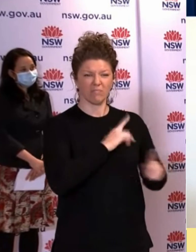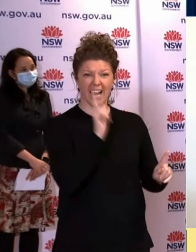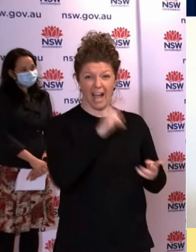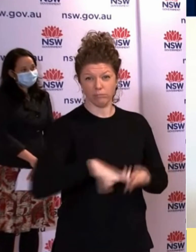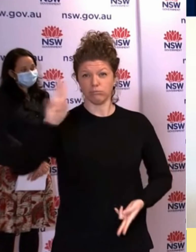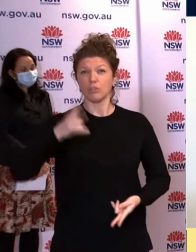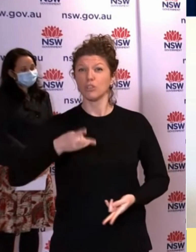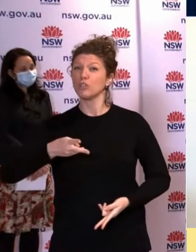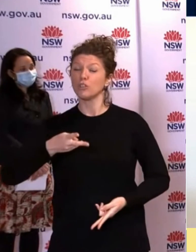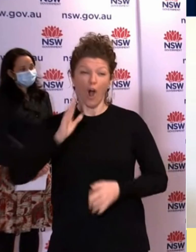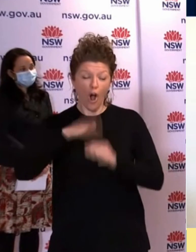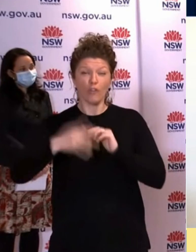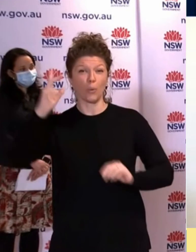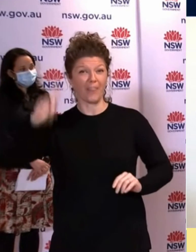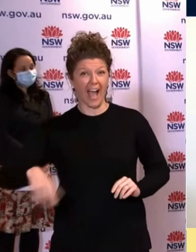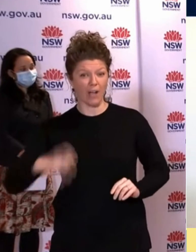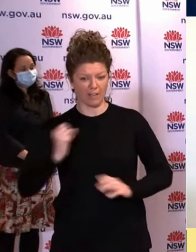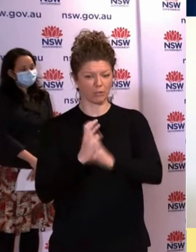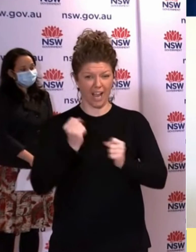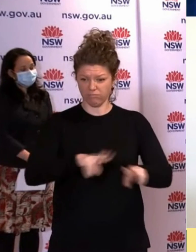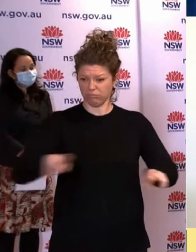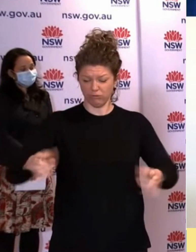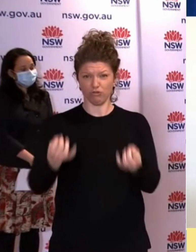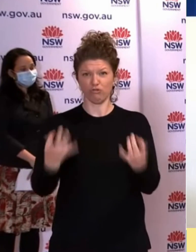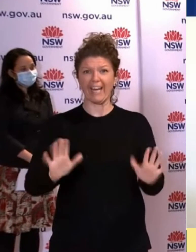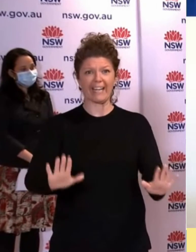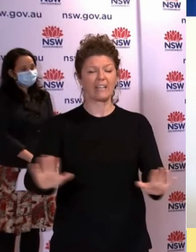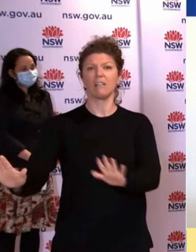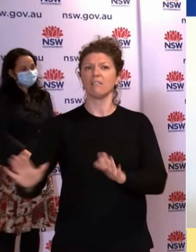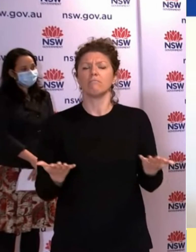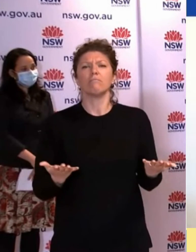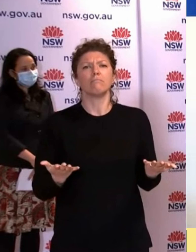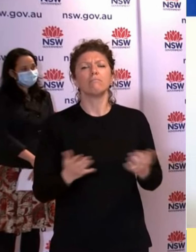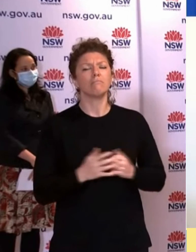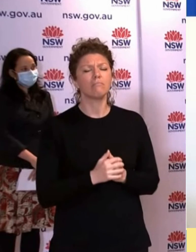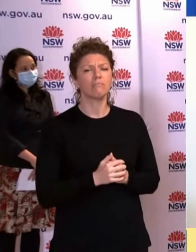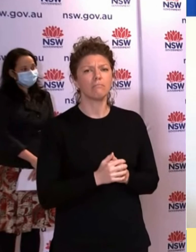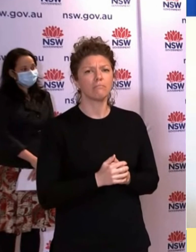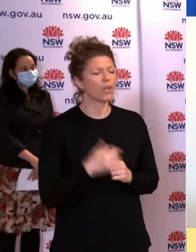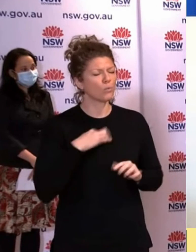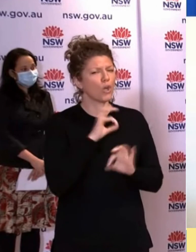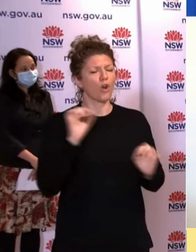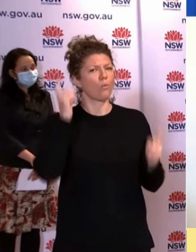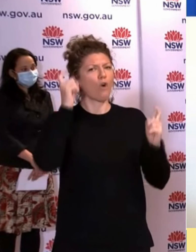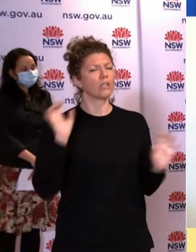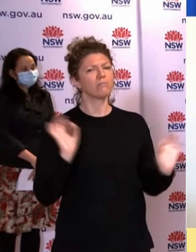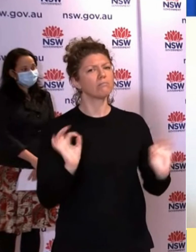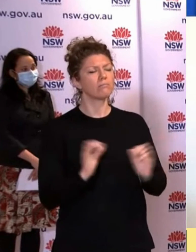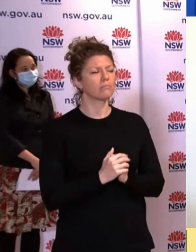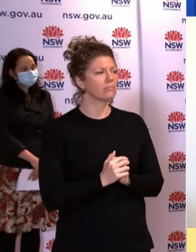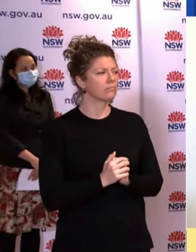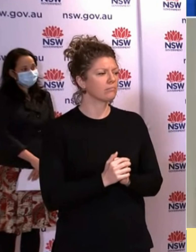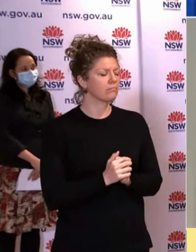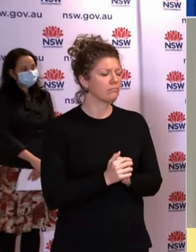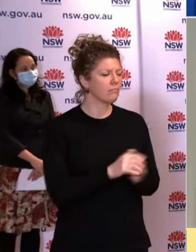to COVID, but no, I haven't had any advice at all at this stage sure that we're at that point of being concerned. Sorry, hospital admissions sort of writ